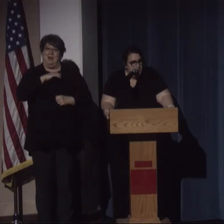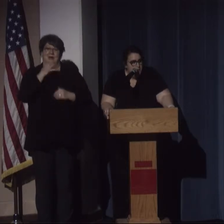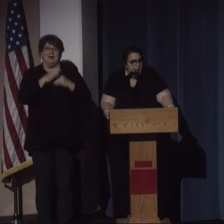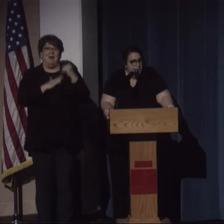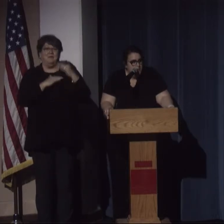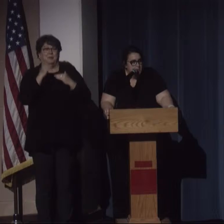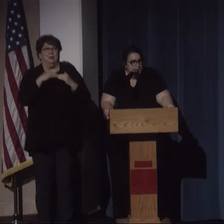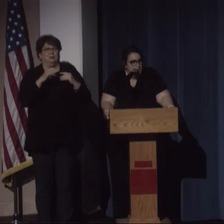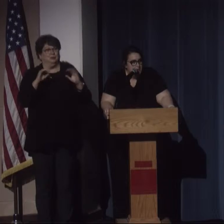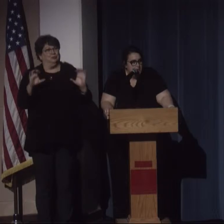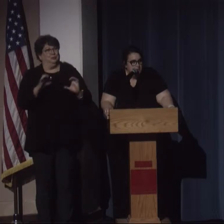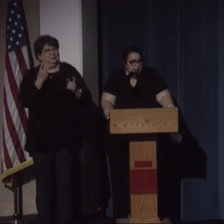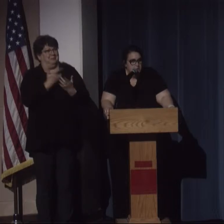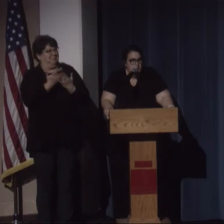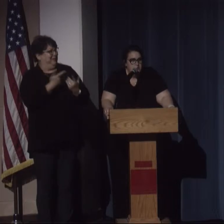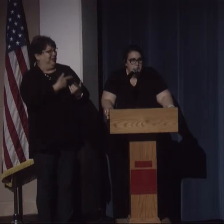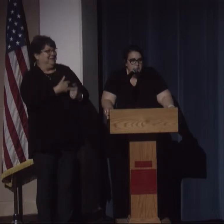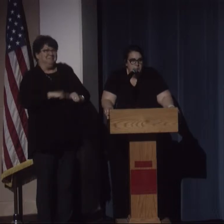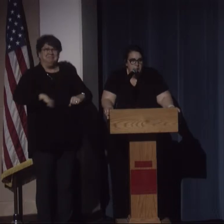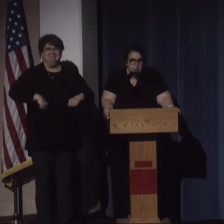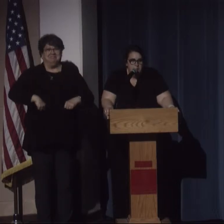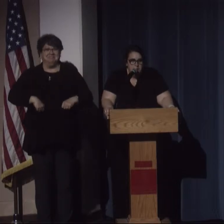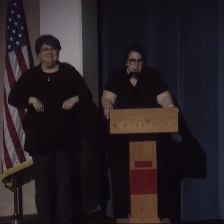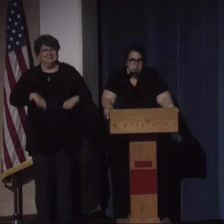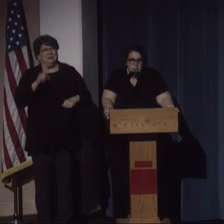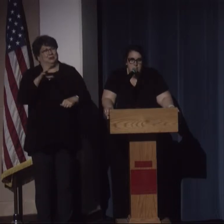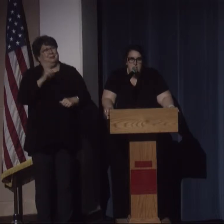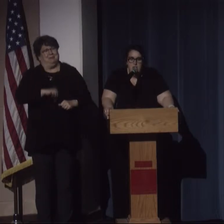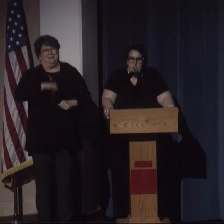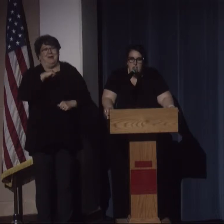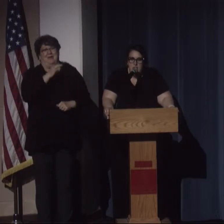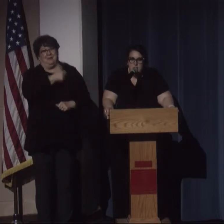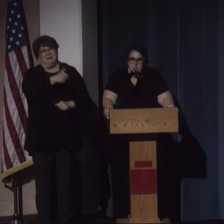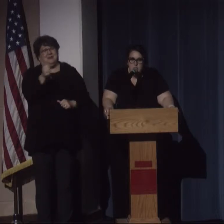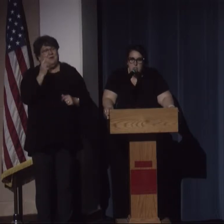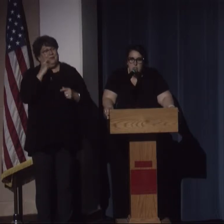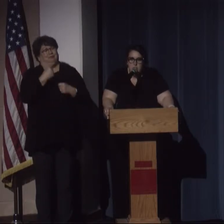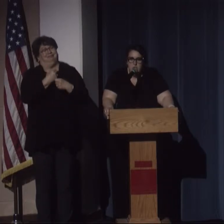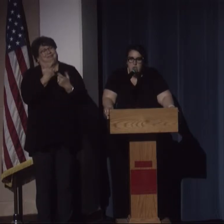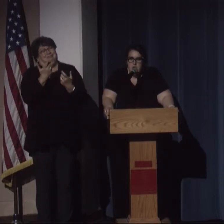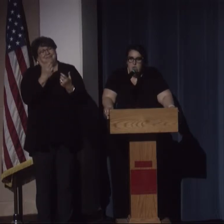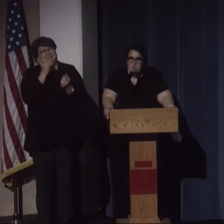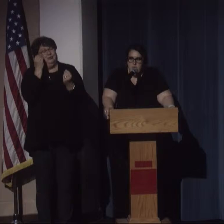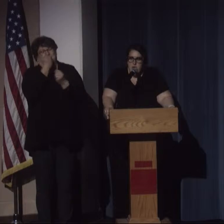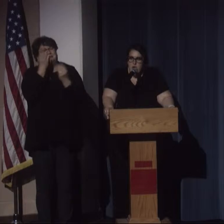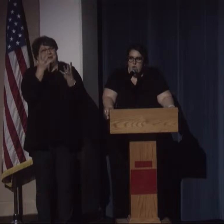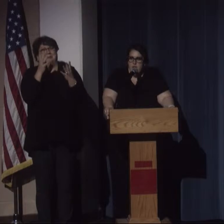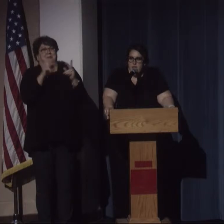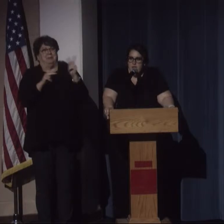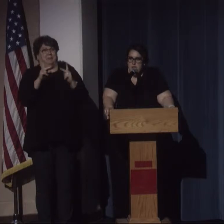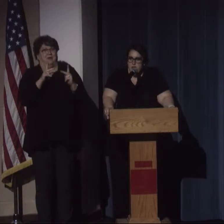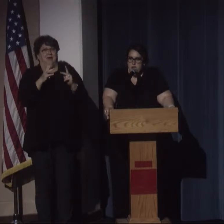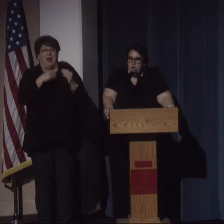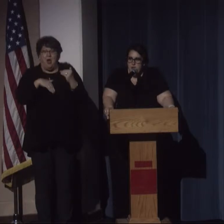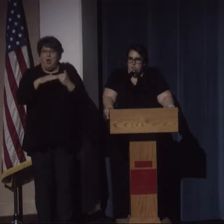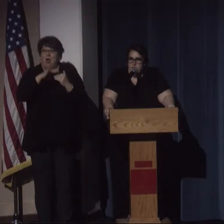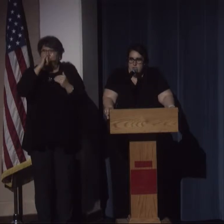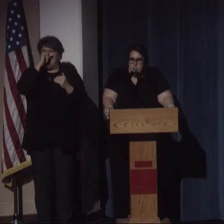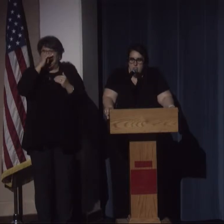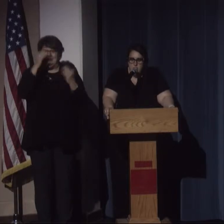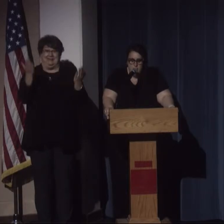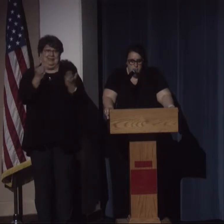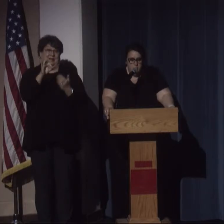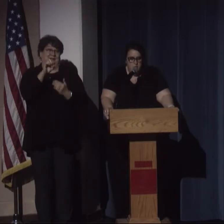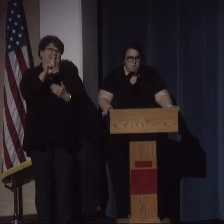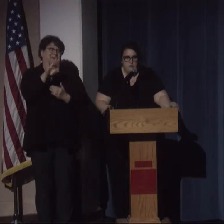enough to do something like this. You all should be proud of yourselves for creating such beautiful people, and all the kids here at